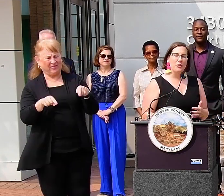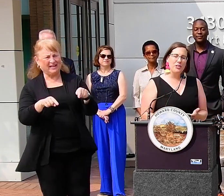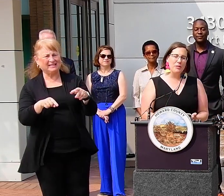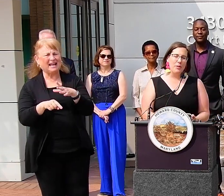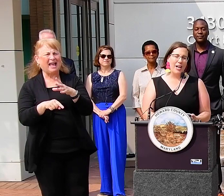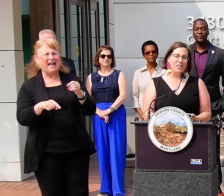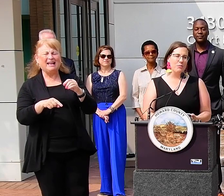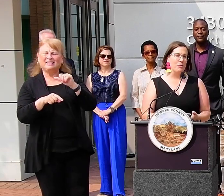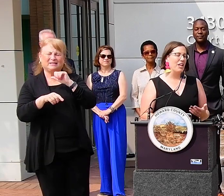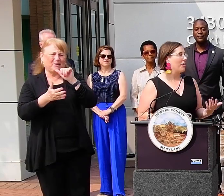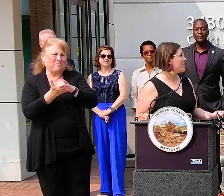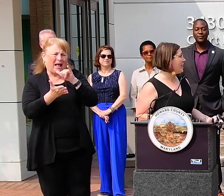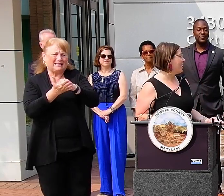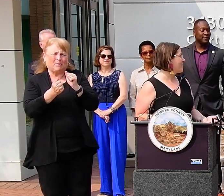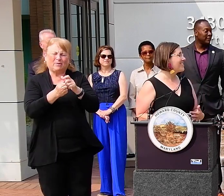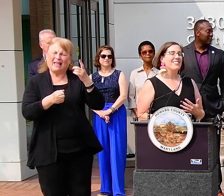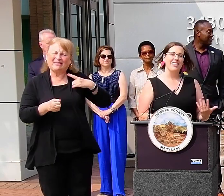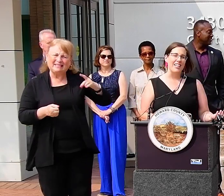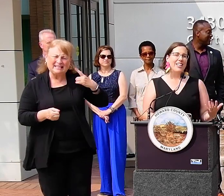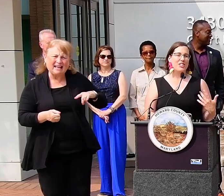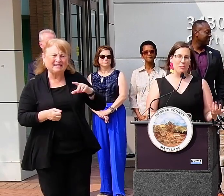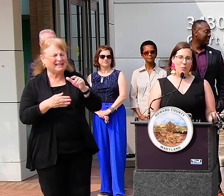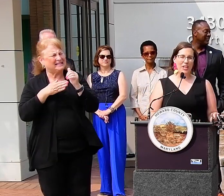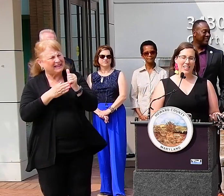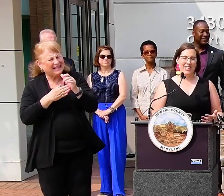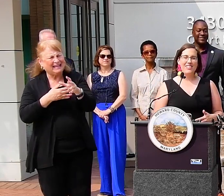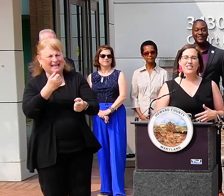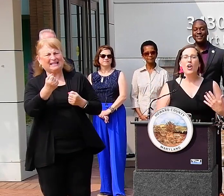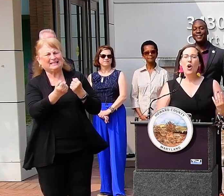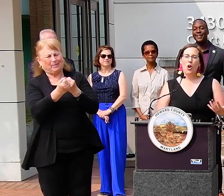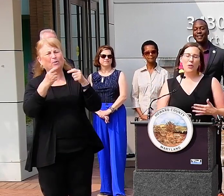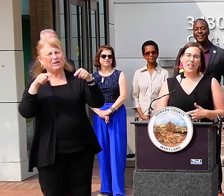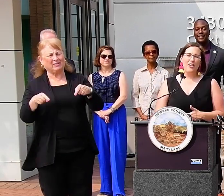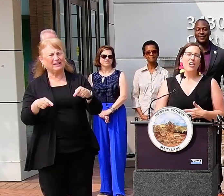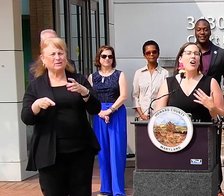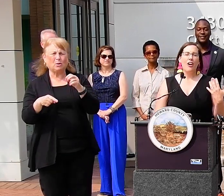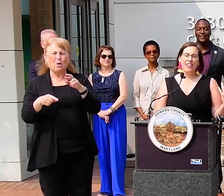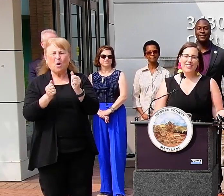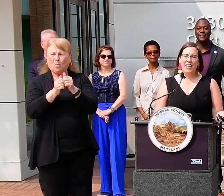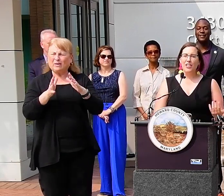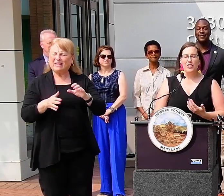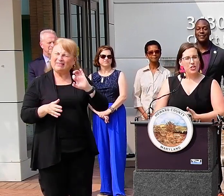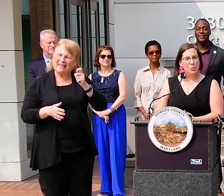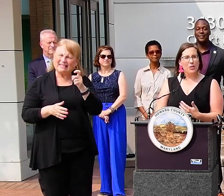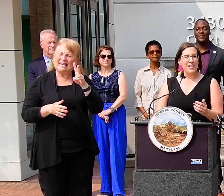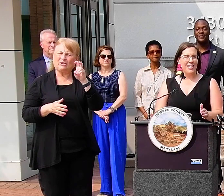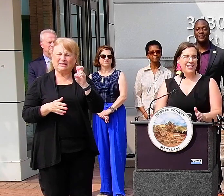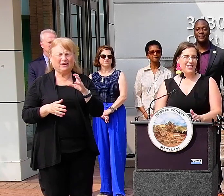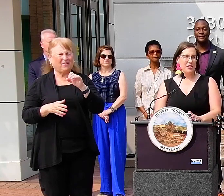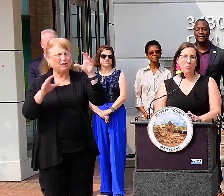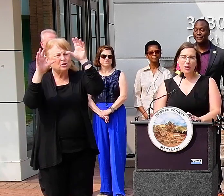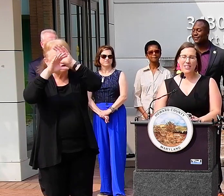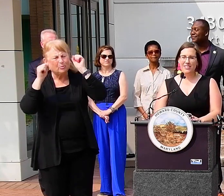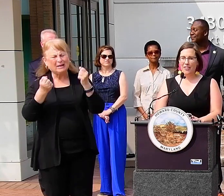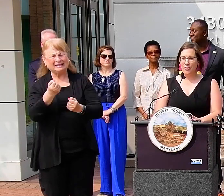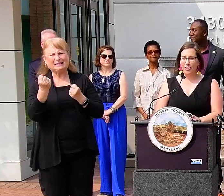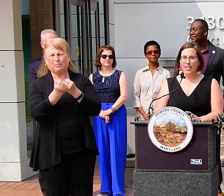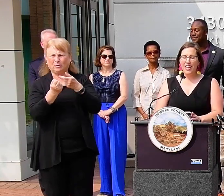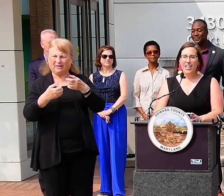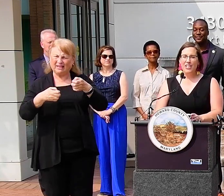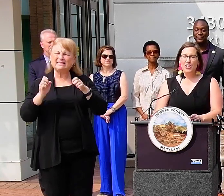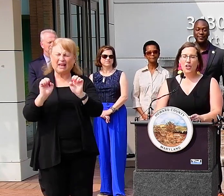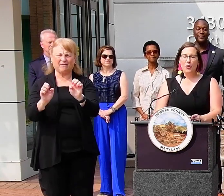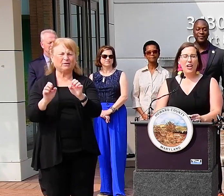And it wouldn't have been possible without our delegates leading and supporting this, or without our executive and the superintendent supporting this